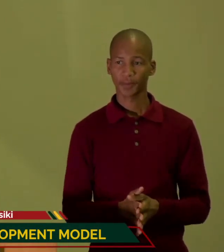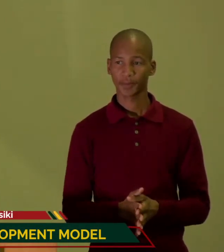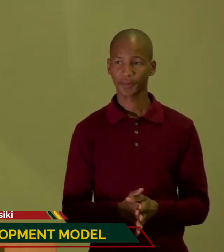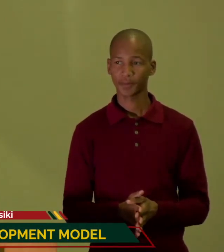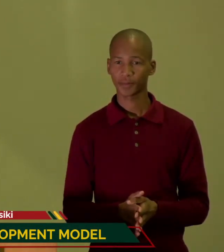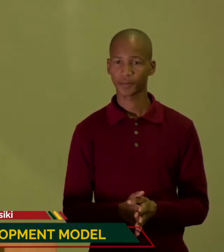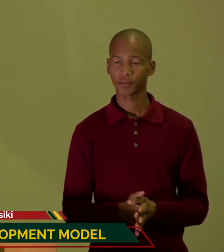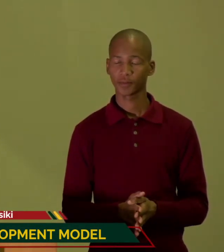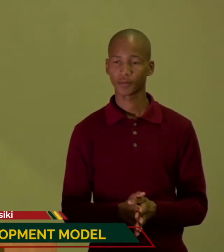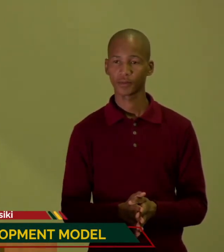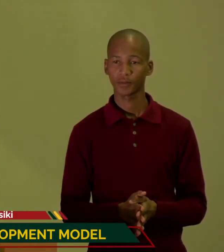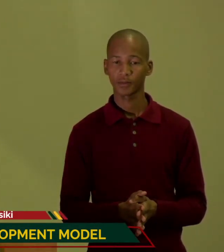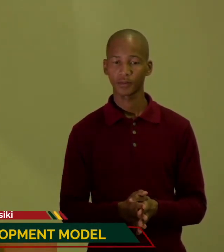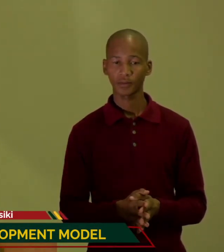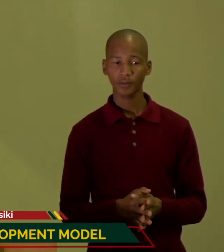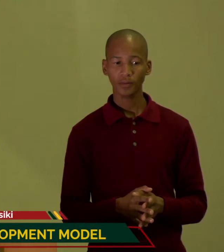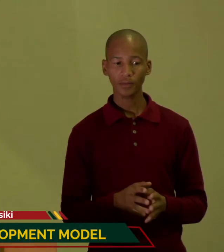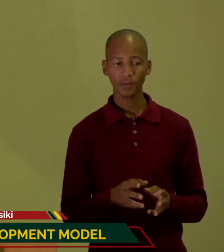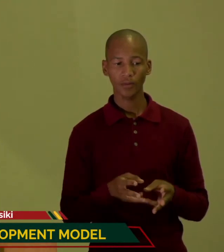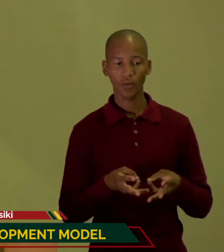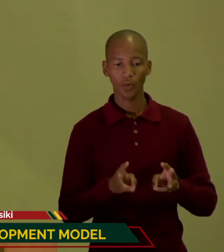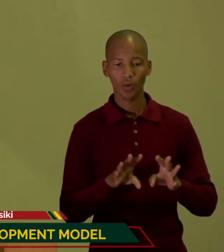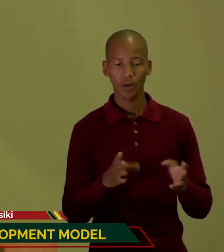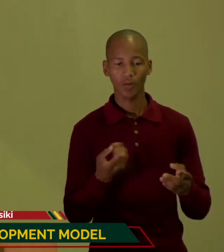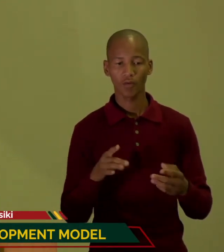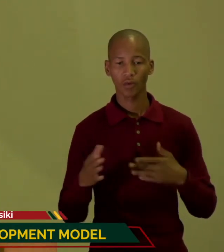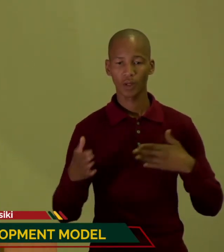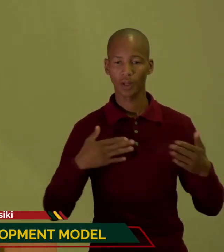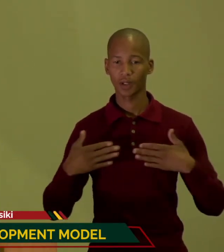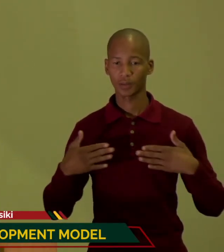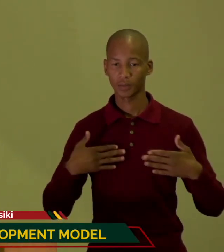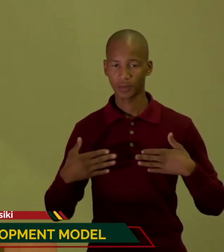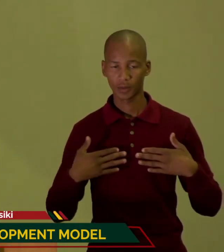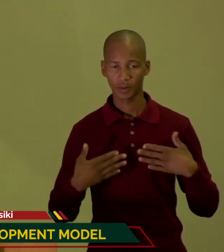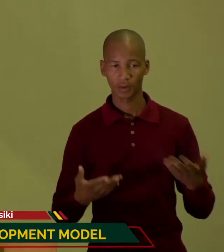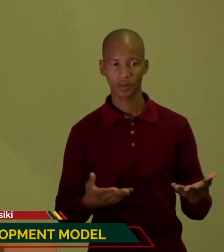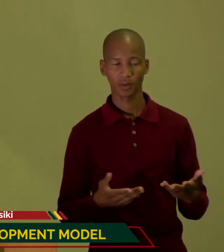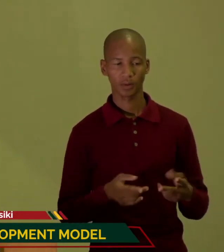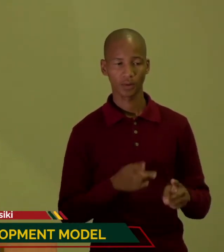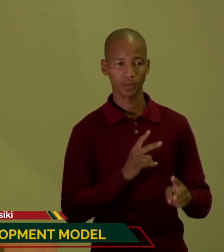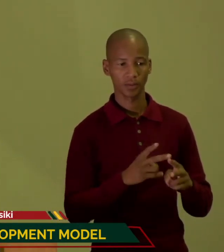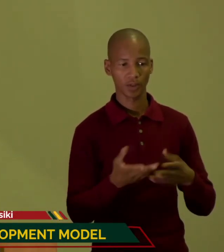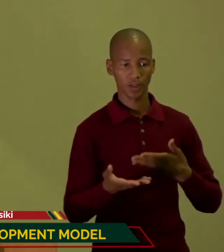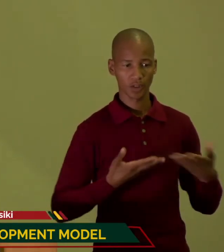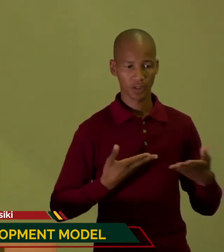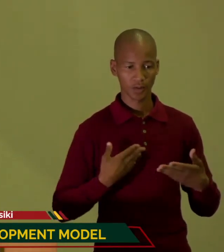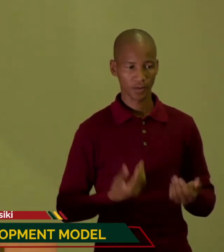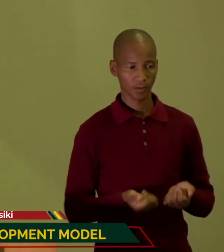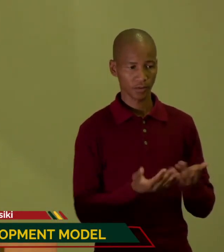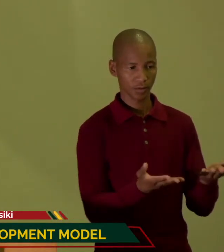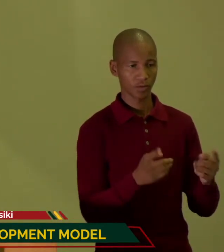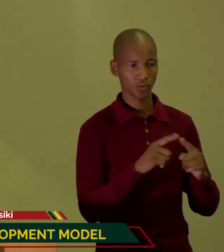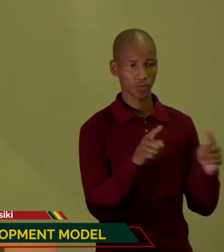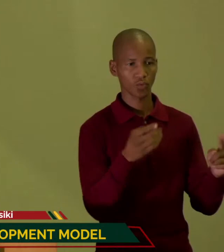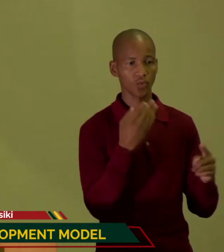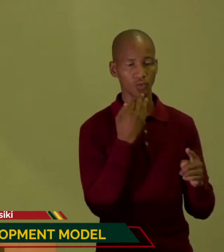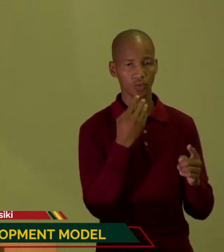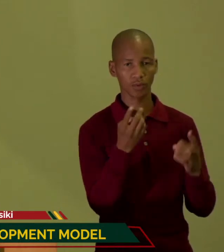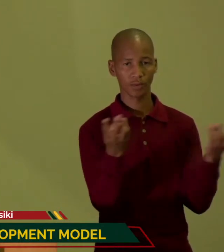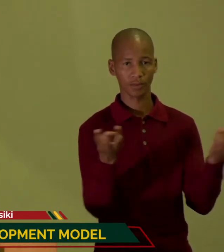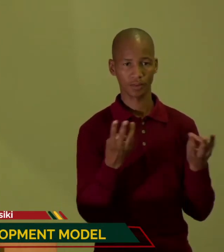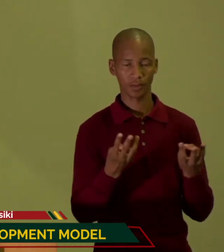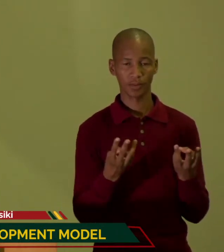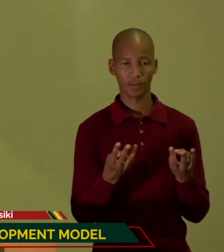in terms of administration and in terms of the service delivery to the people